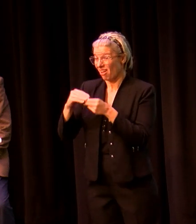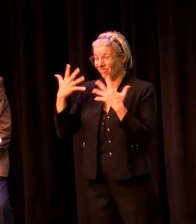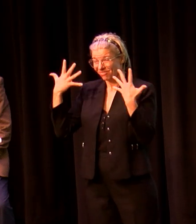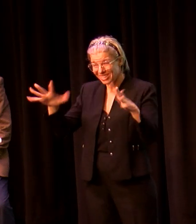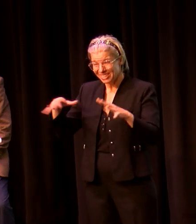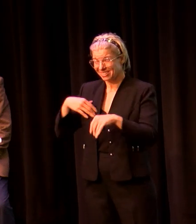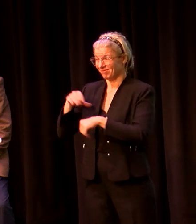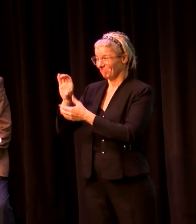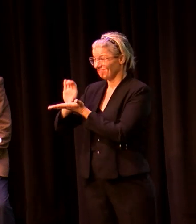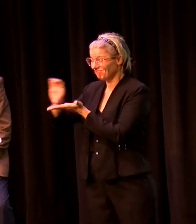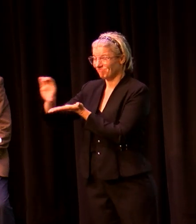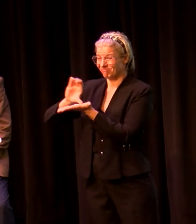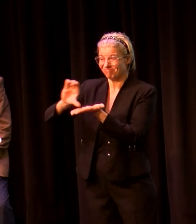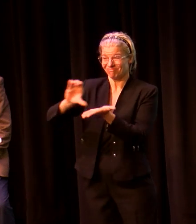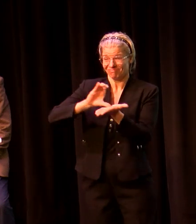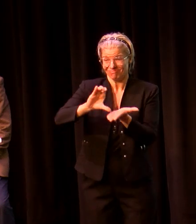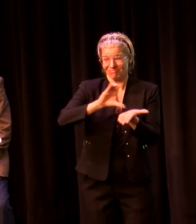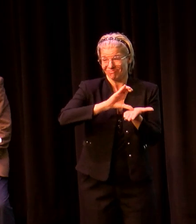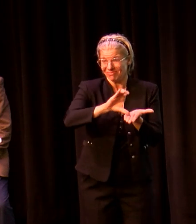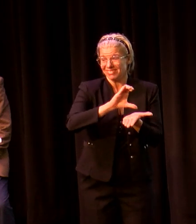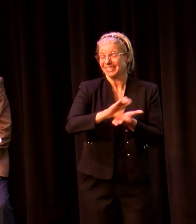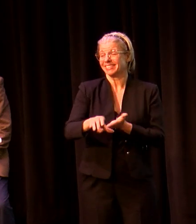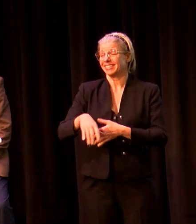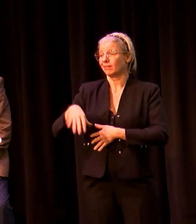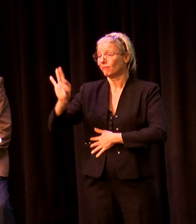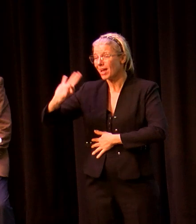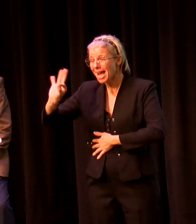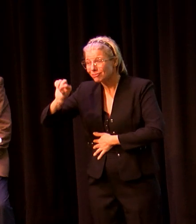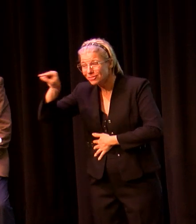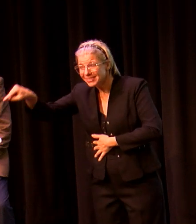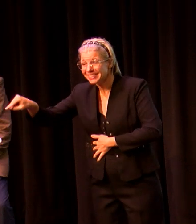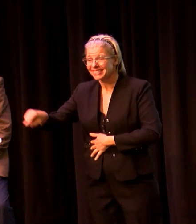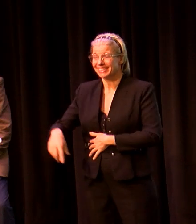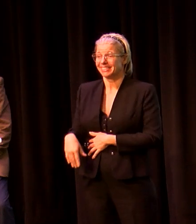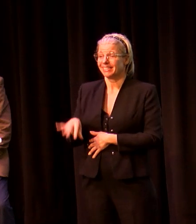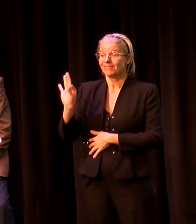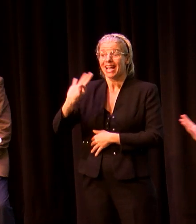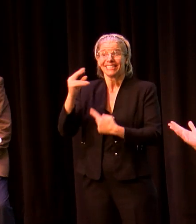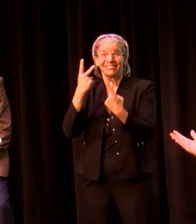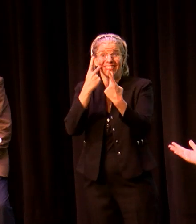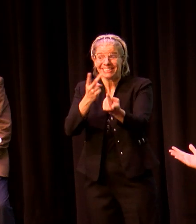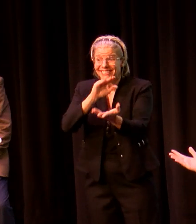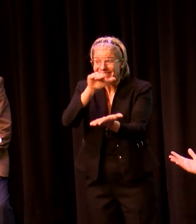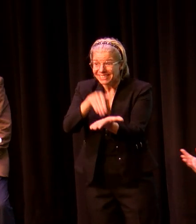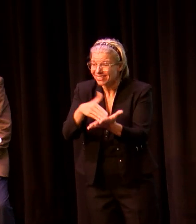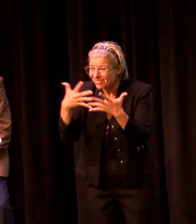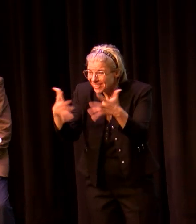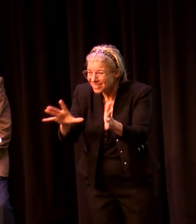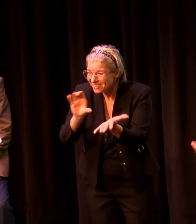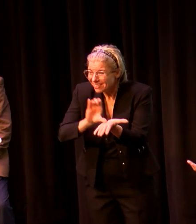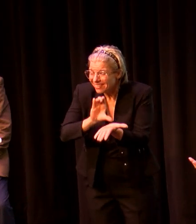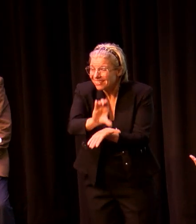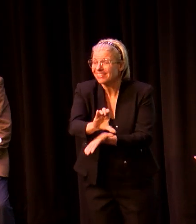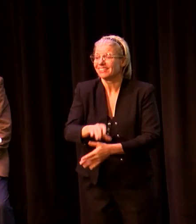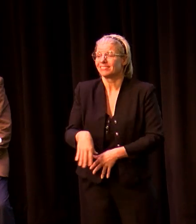Heritage Frederick, Visit Frederick's Visitor Center, and even Asbury Church got some preservation money from